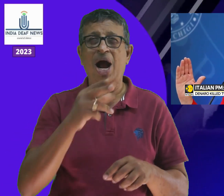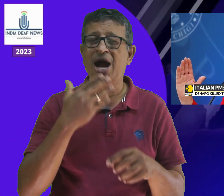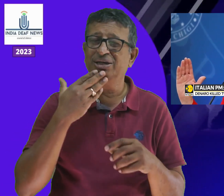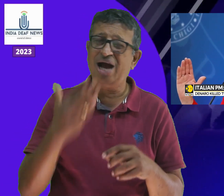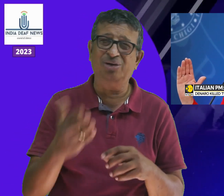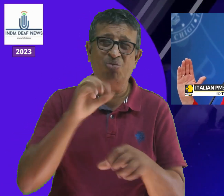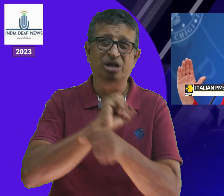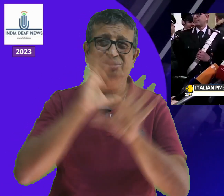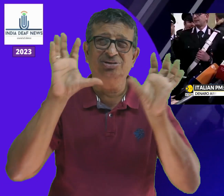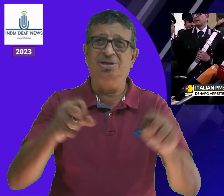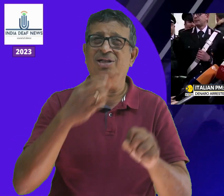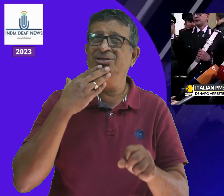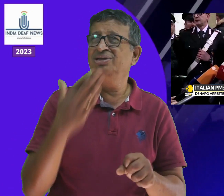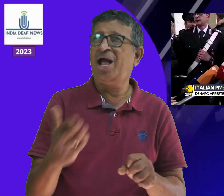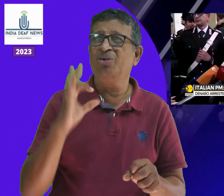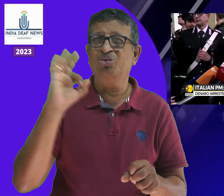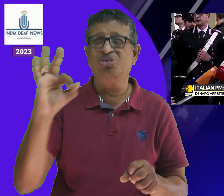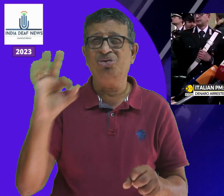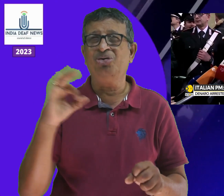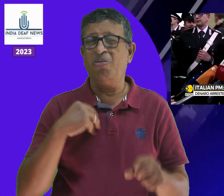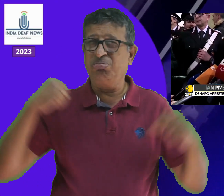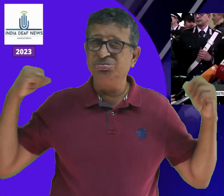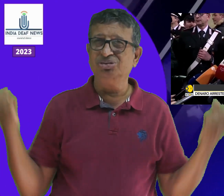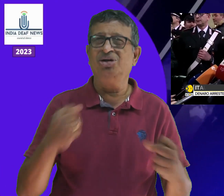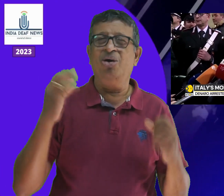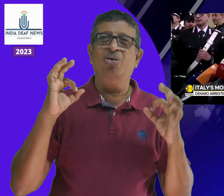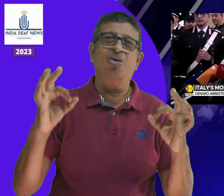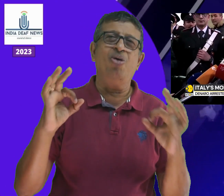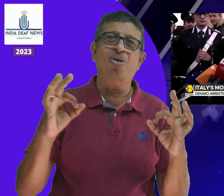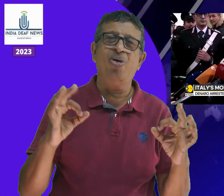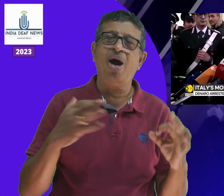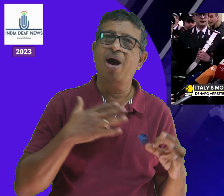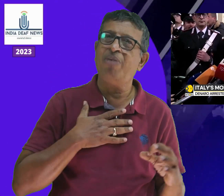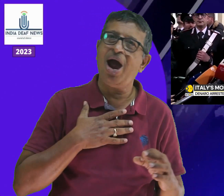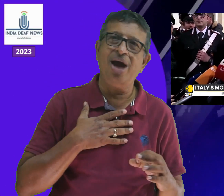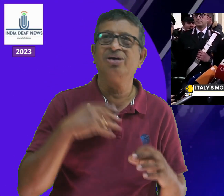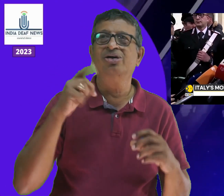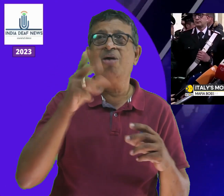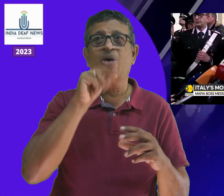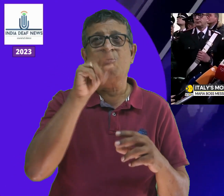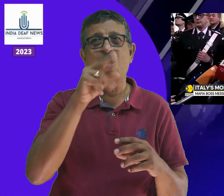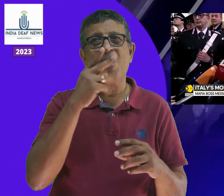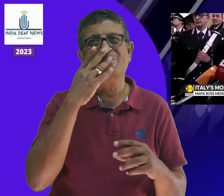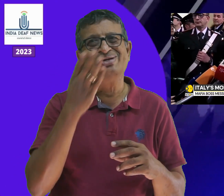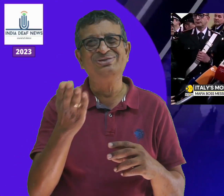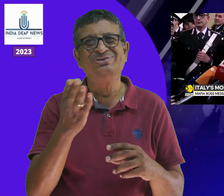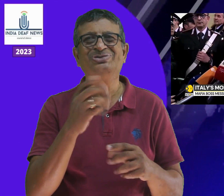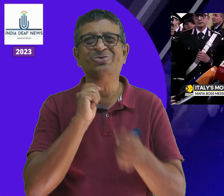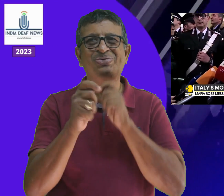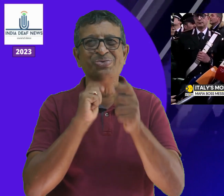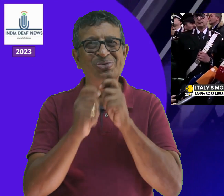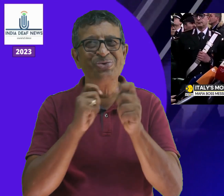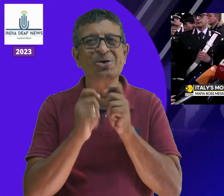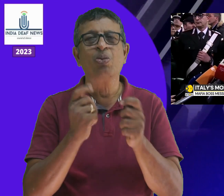in the face of the mafia. We have not won the war. We've not defeated the mafia, but this battle was a key battle to win, and